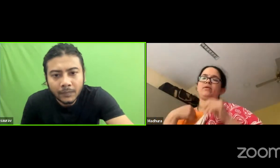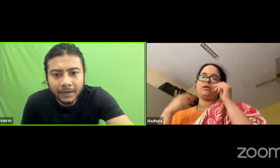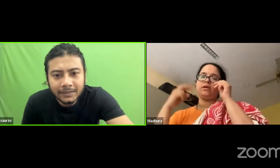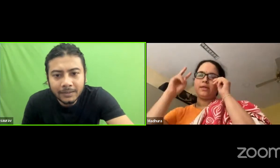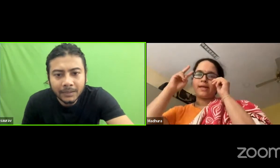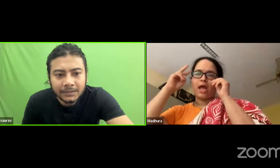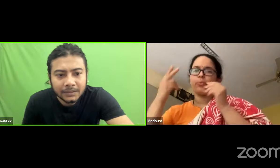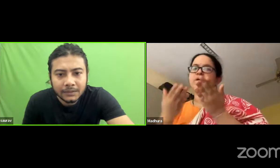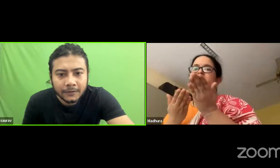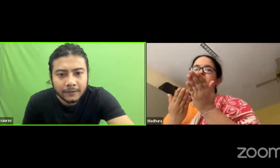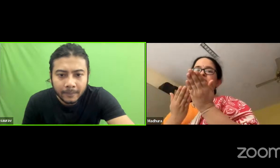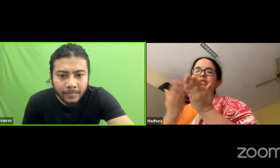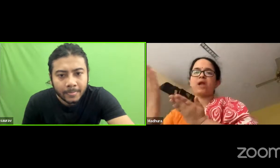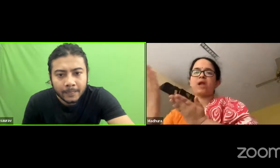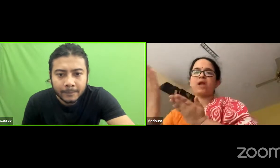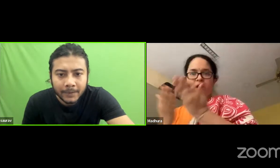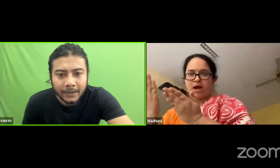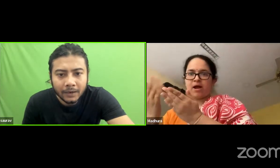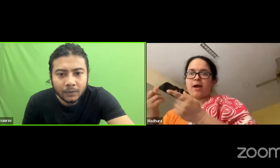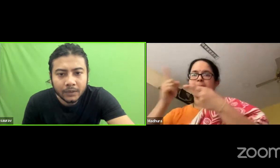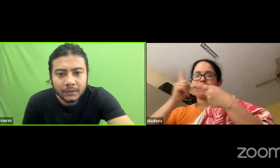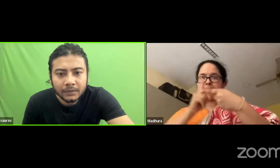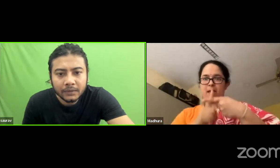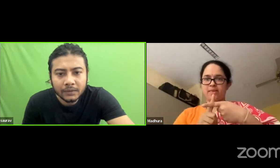Hare Krishna, Mataji. My doubt is